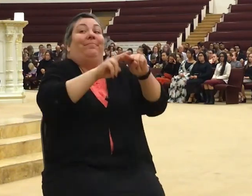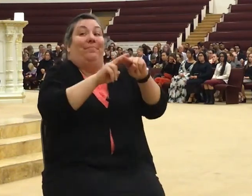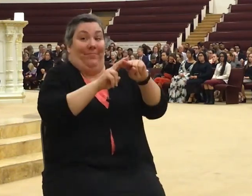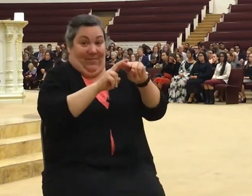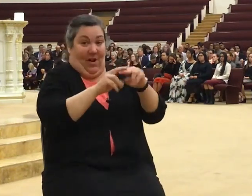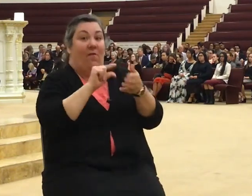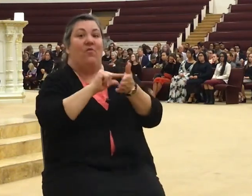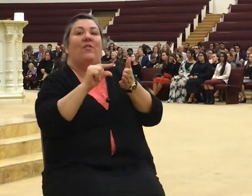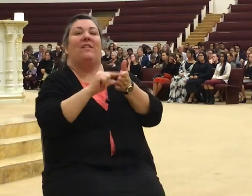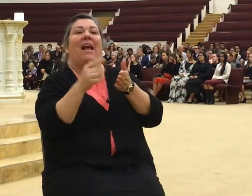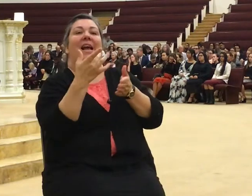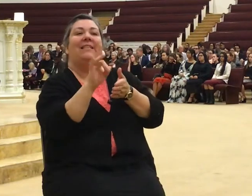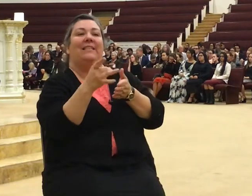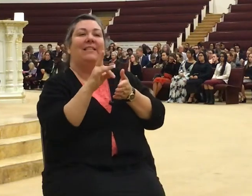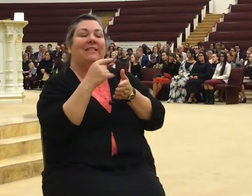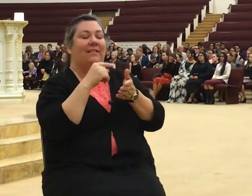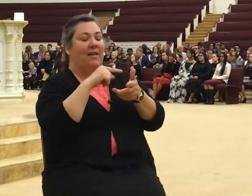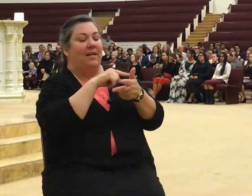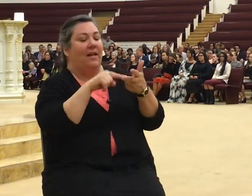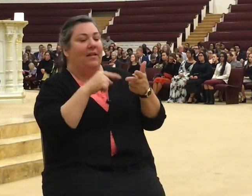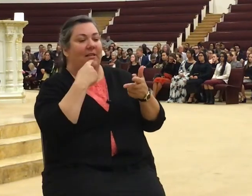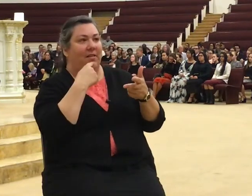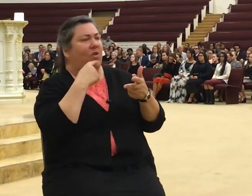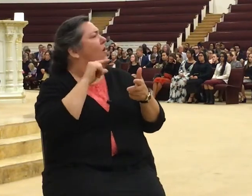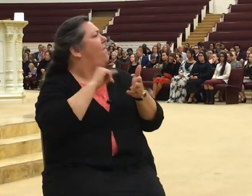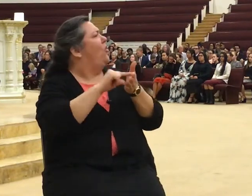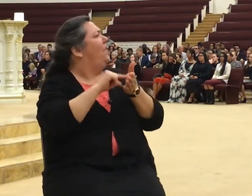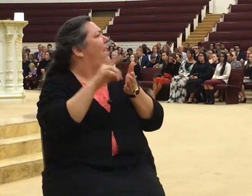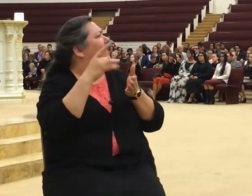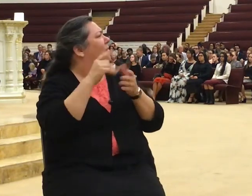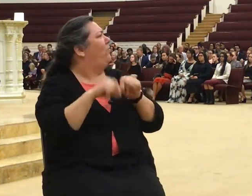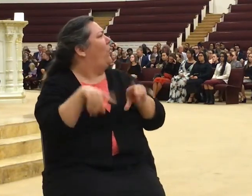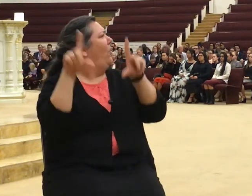In verse 18, they said, you have verse 18?